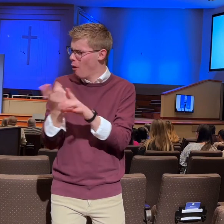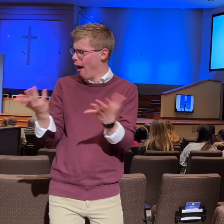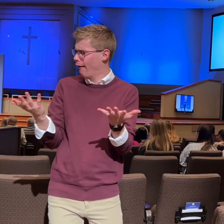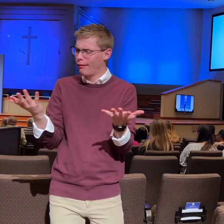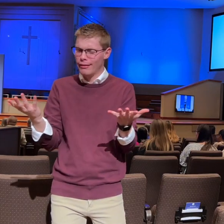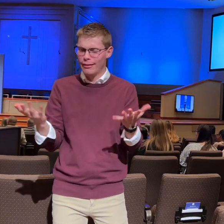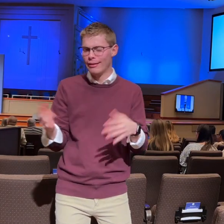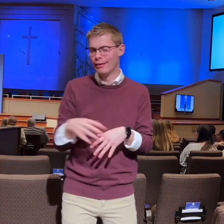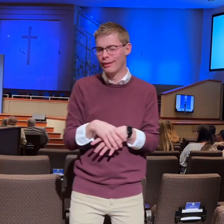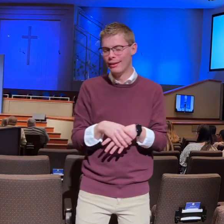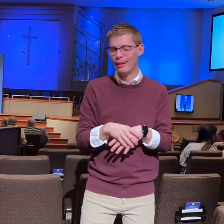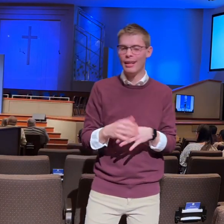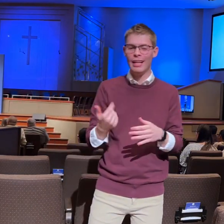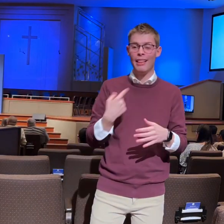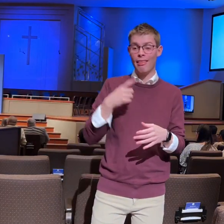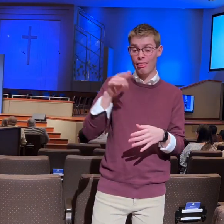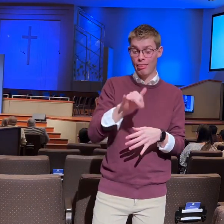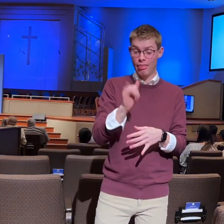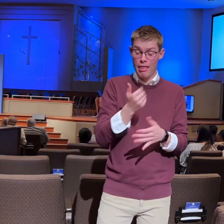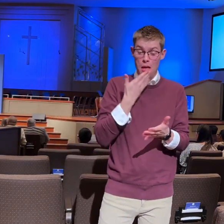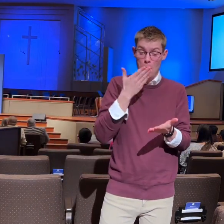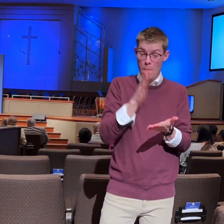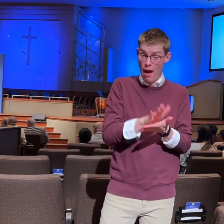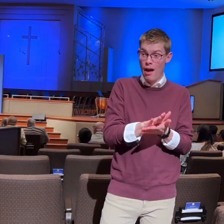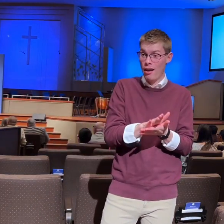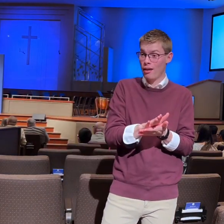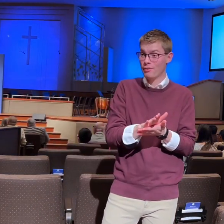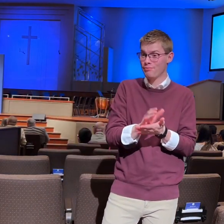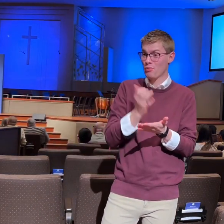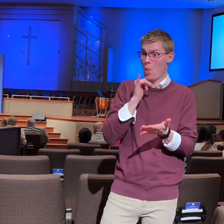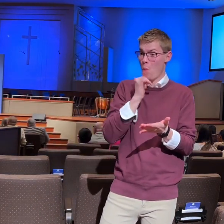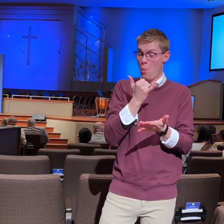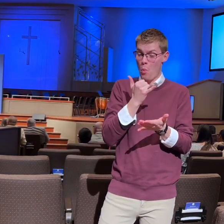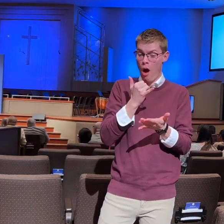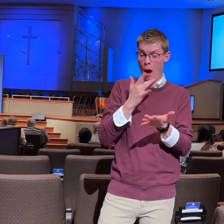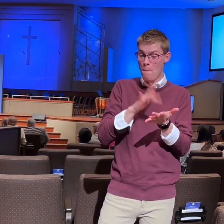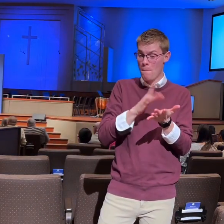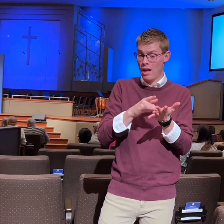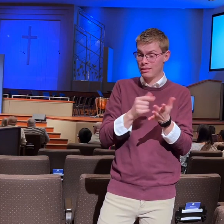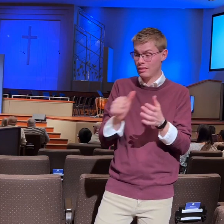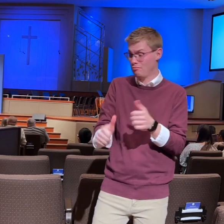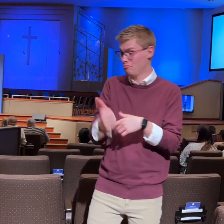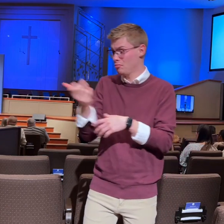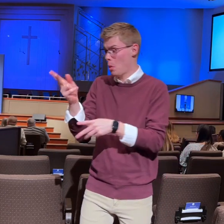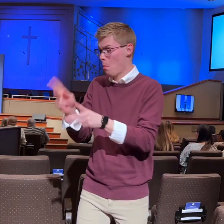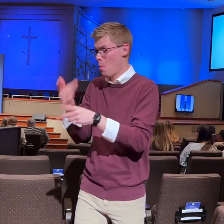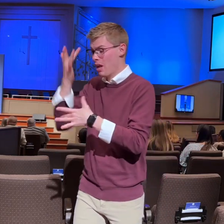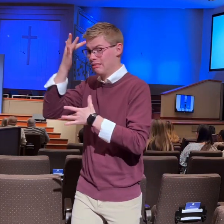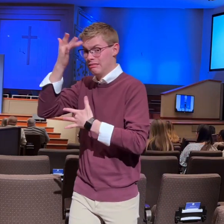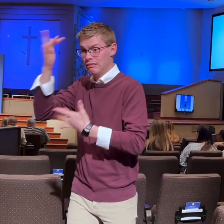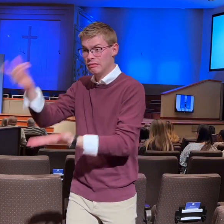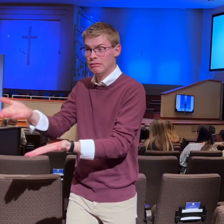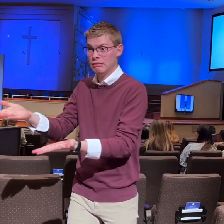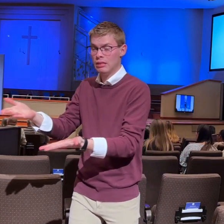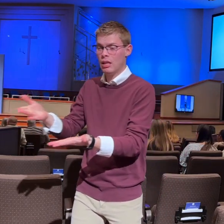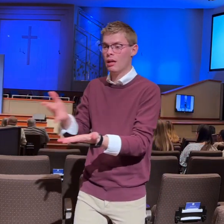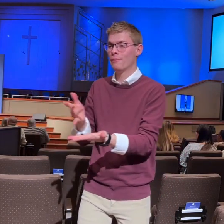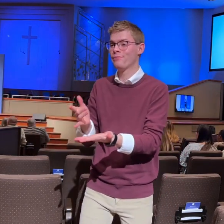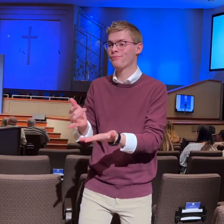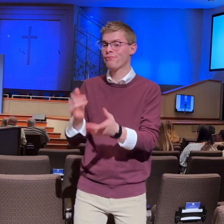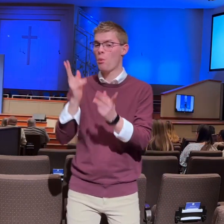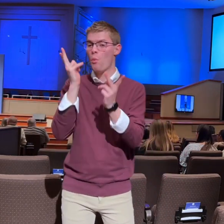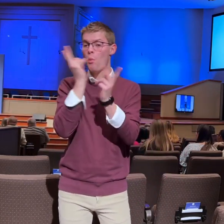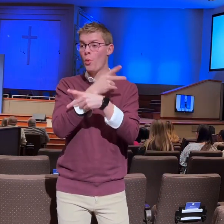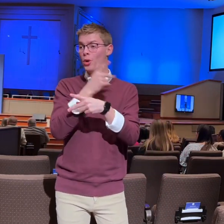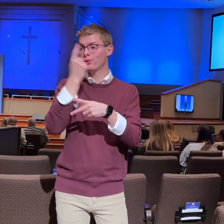As bad as it would be for a doctor to give the wrong medicine to someone that is sick, I believe it is even worse for a church